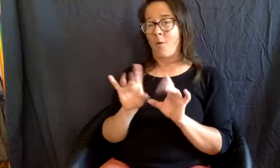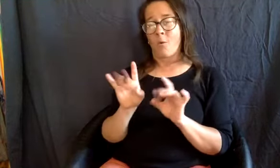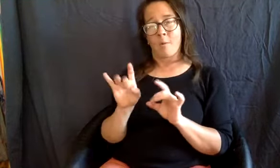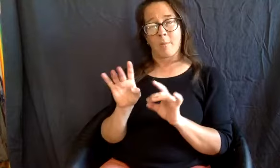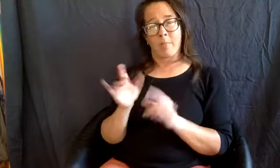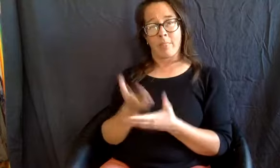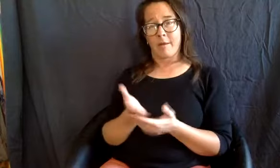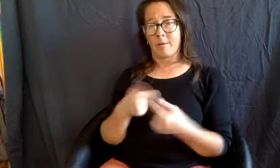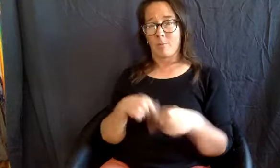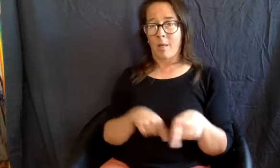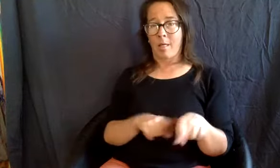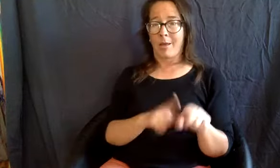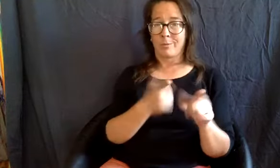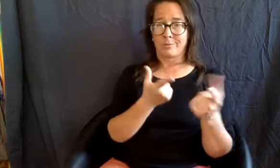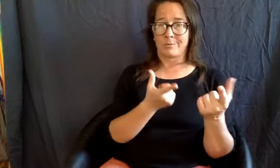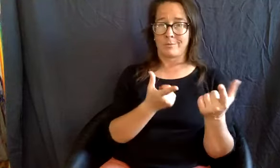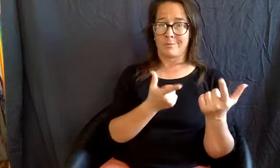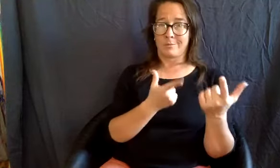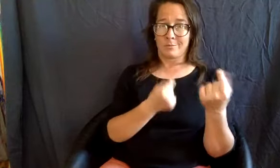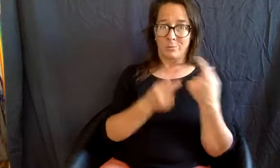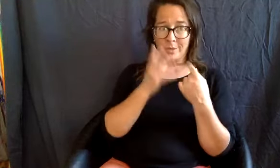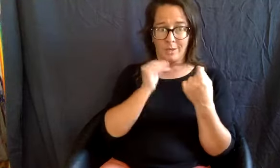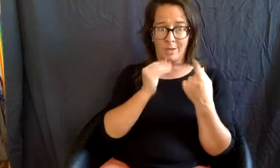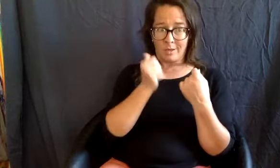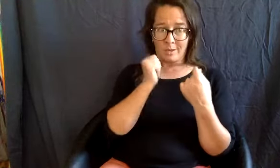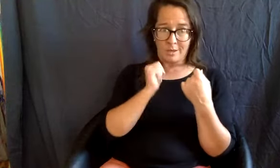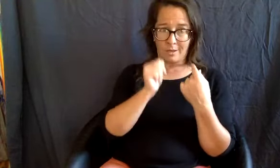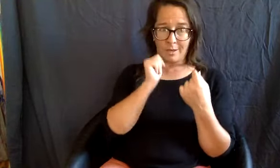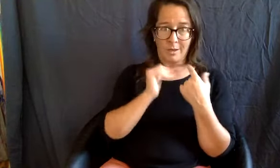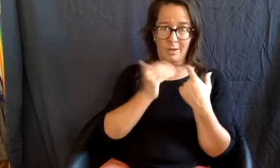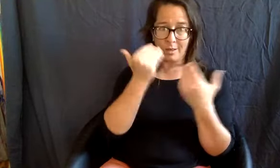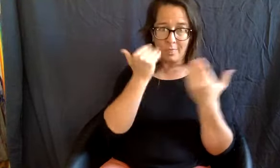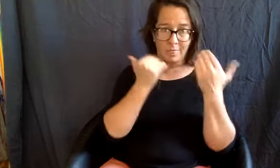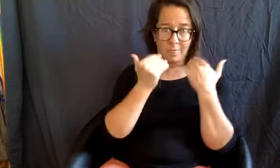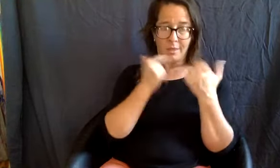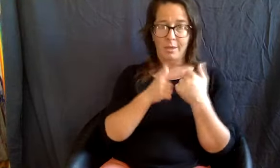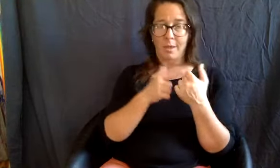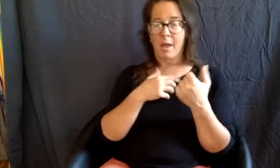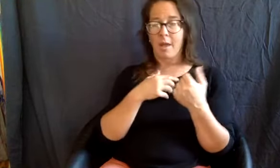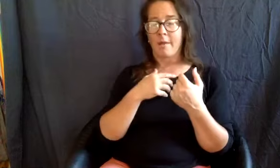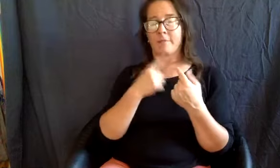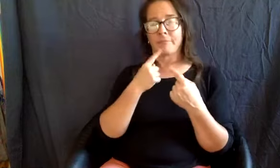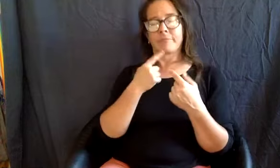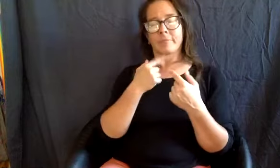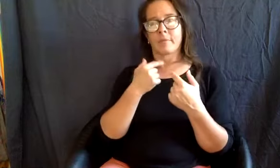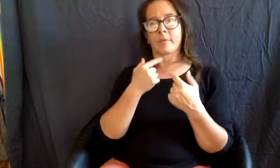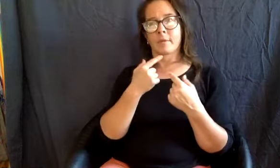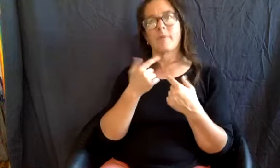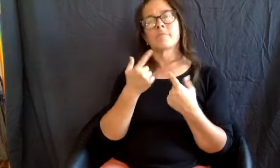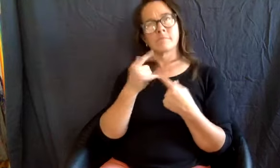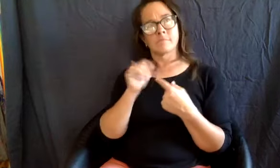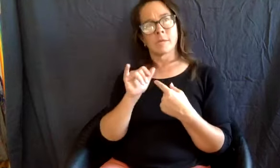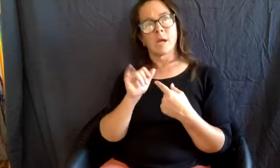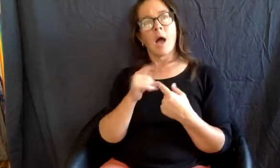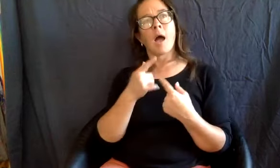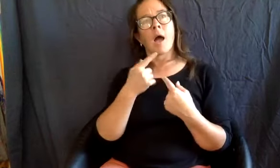thing in the world to know if I was dead or not on the sofa. That's the stuff that really got her, and that's the stuff I never really noticed, the effect my drinking would have on other